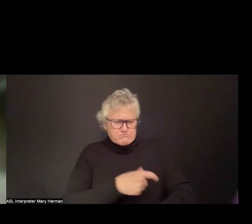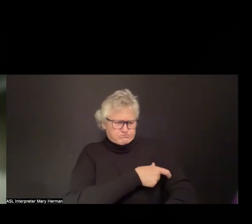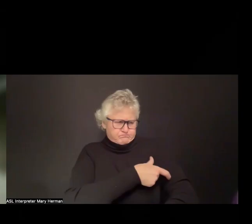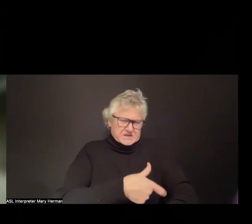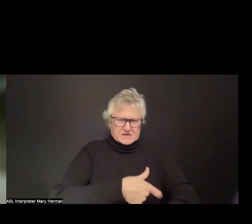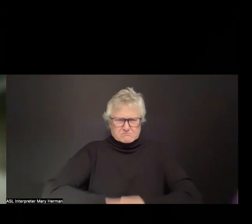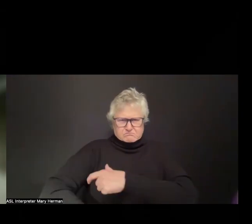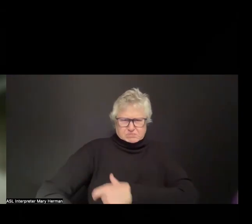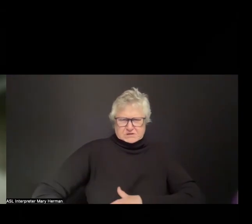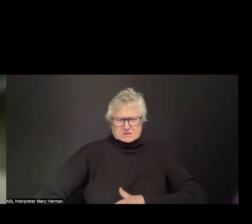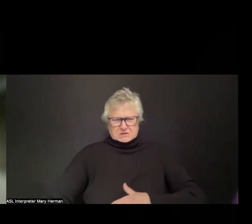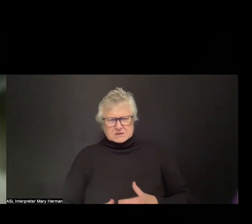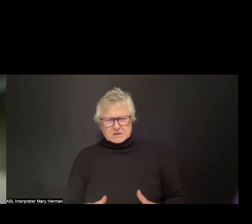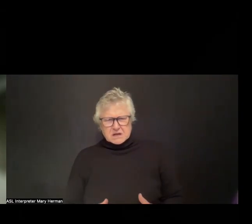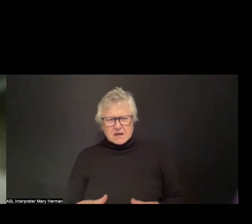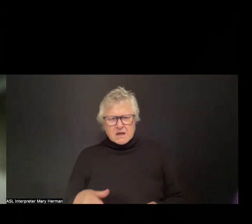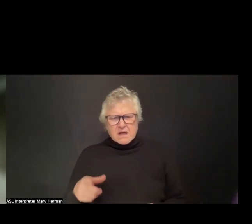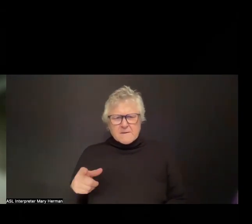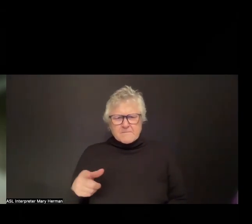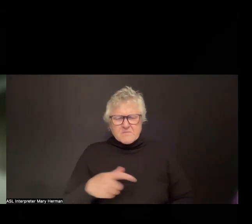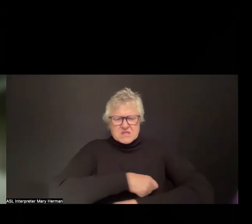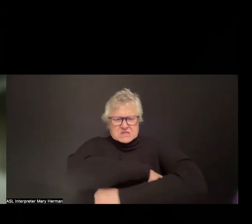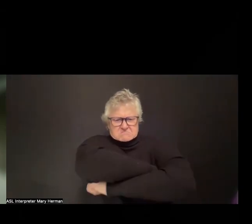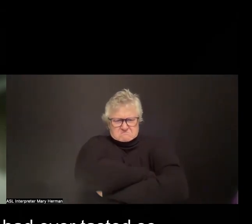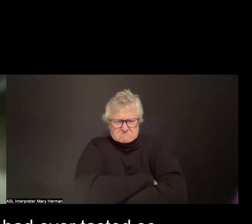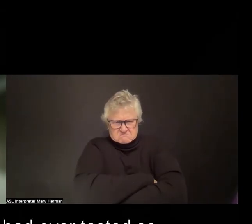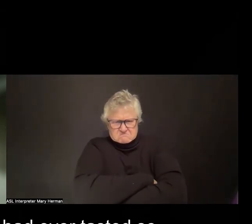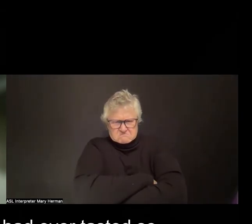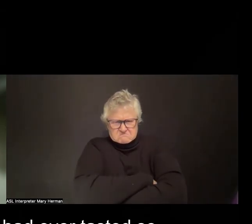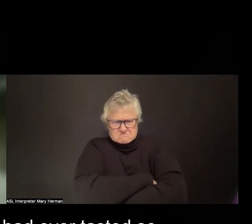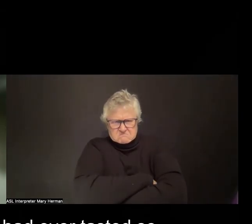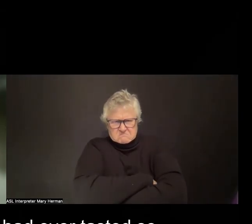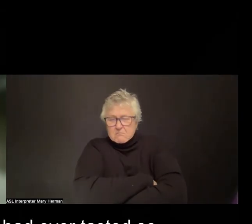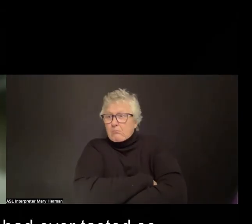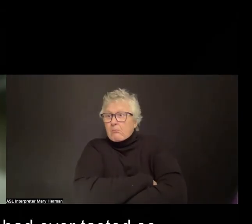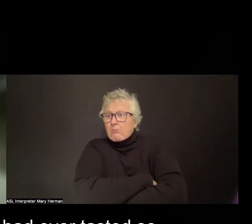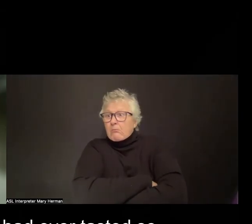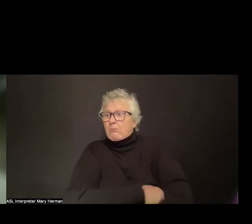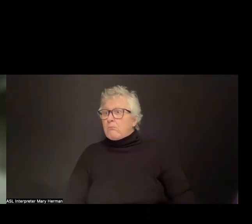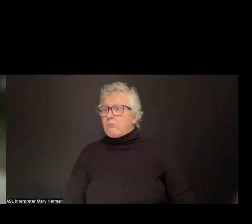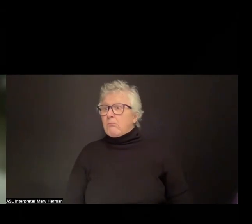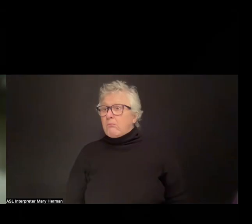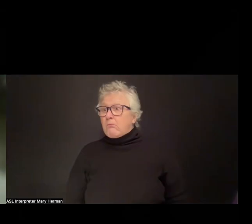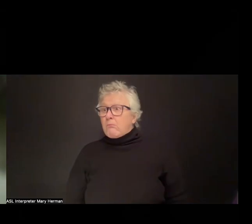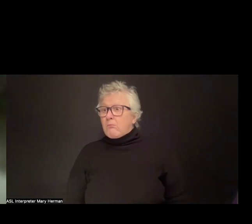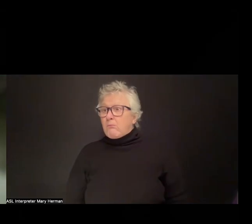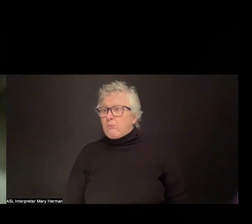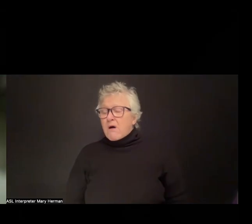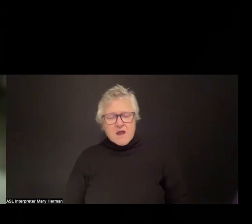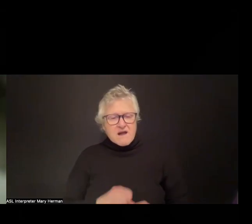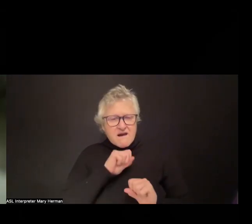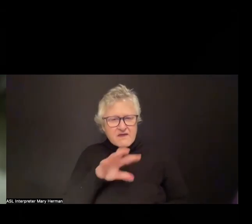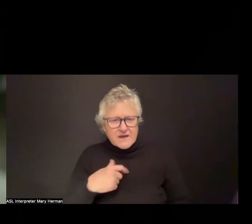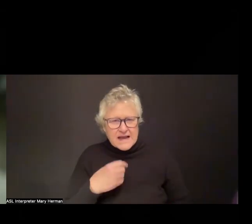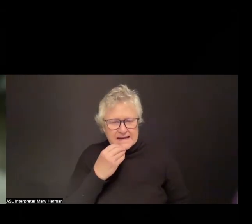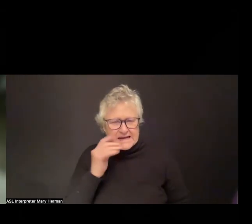chest. I said, mouthful of stale bread. Nothing I'd eaten had ever tasted so good. "Move along," the blacksmith